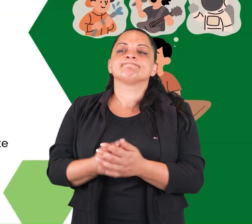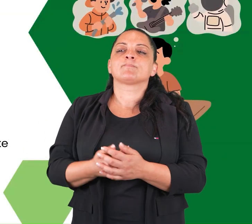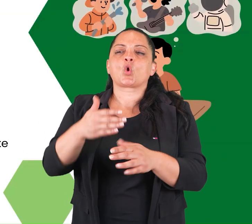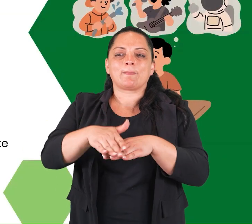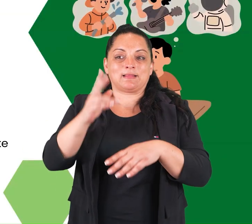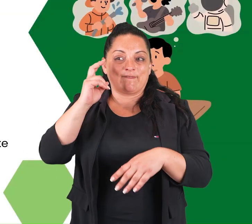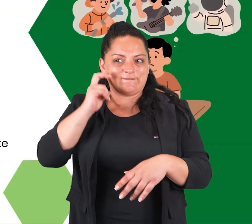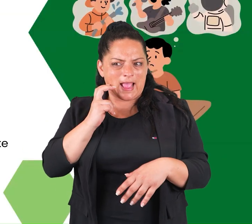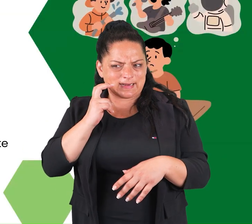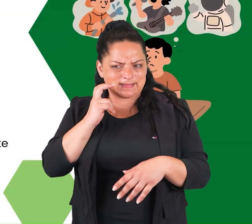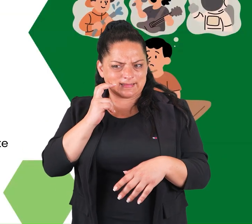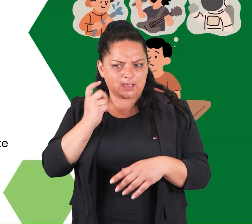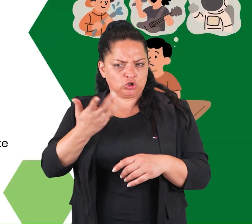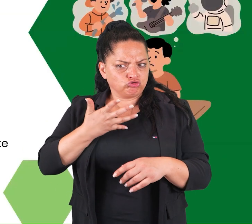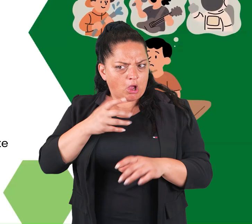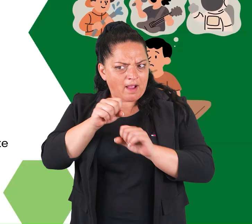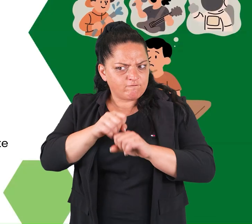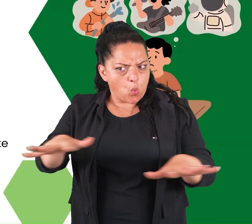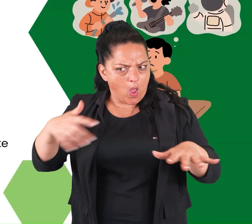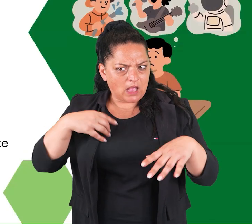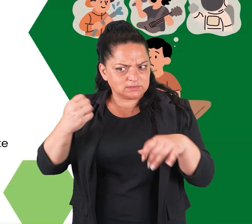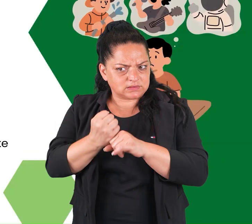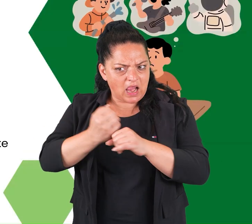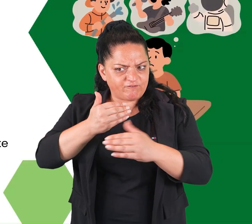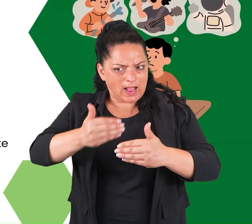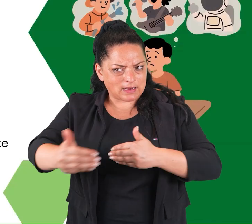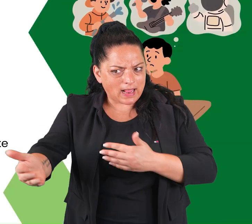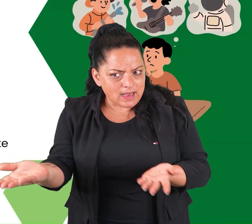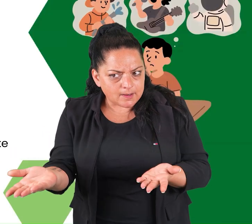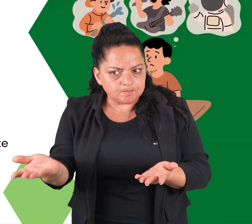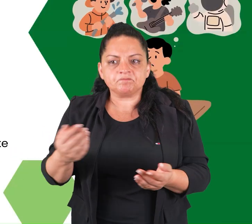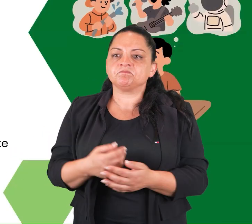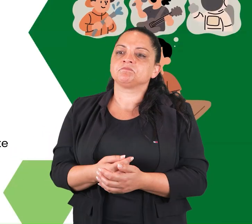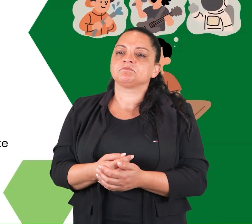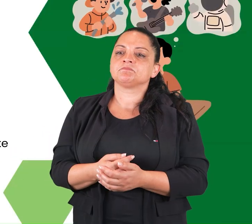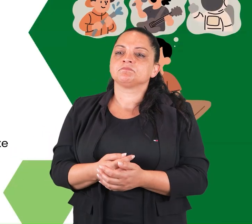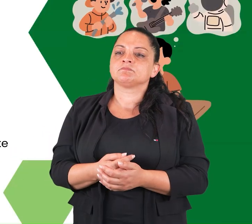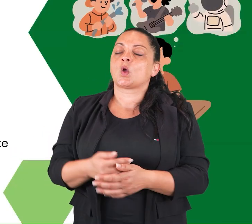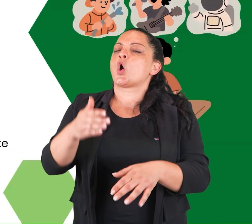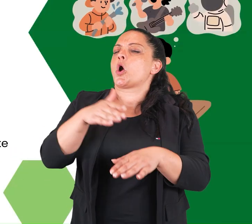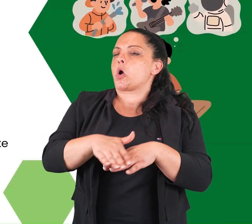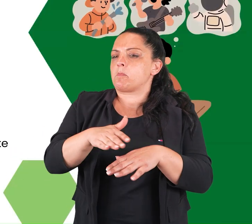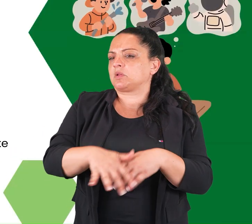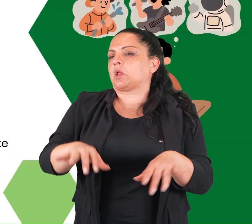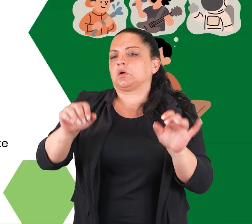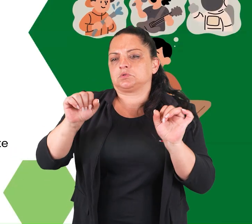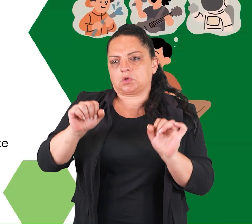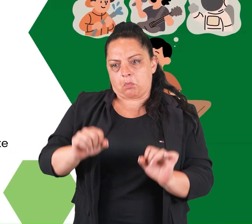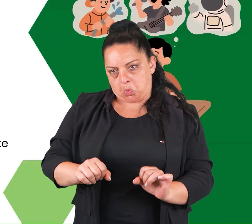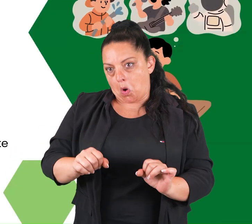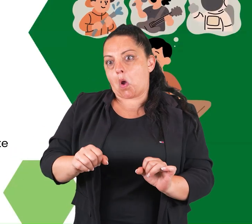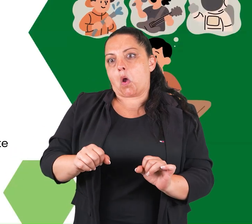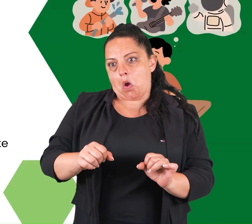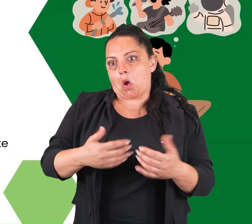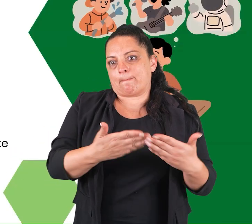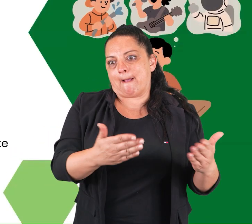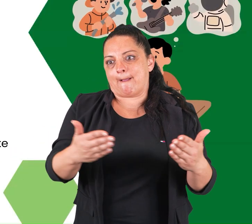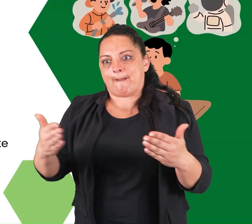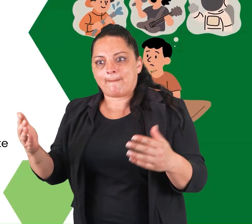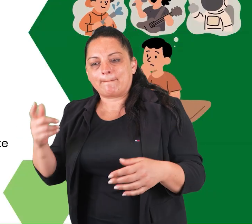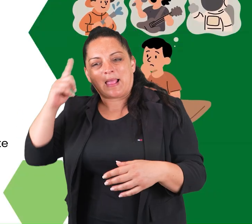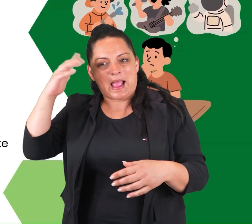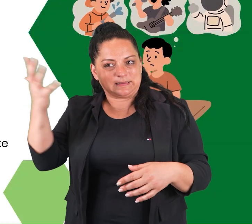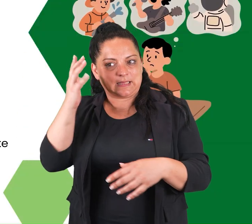So how green skills affect our careers? Green skills can open many opportunities for education